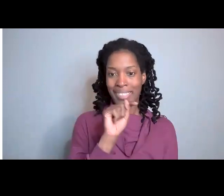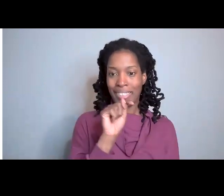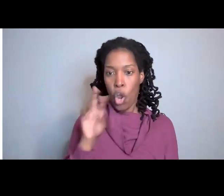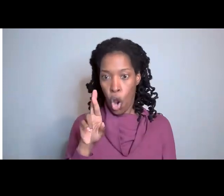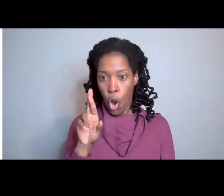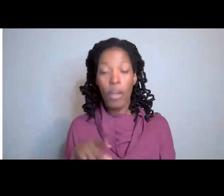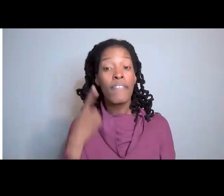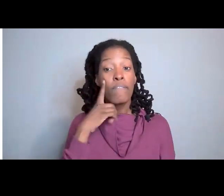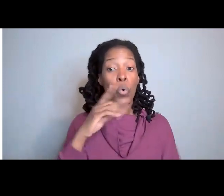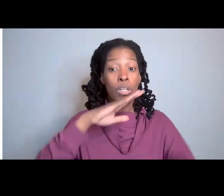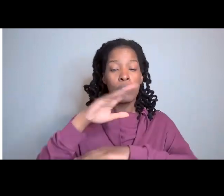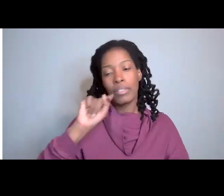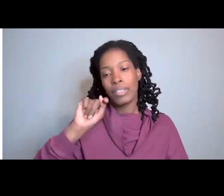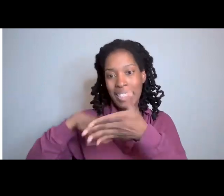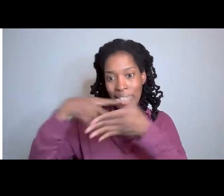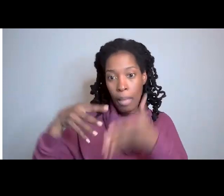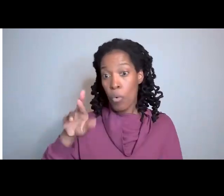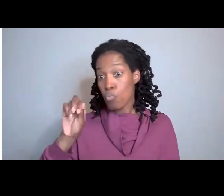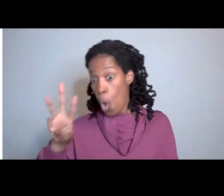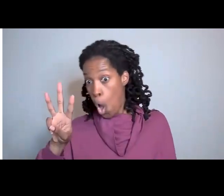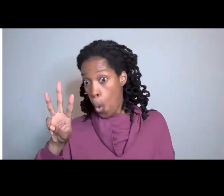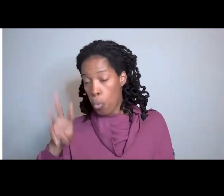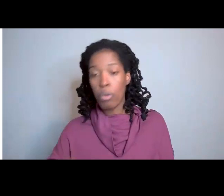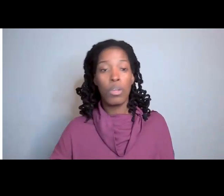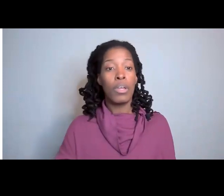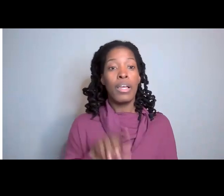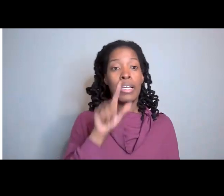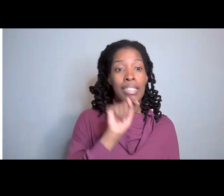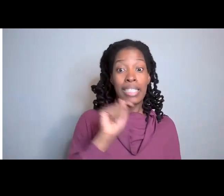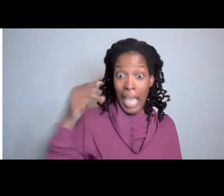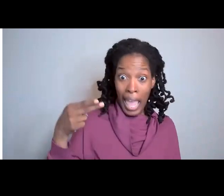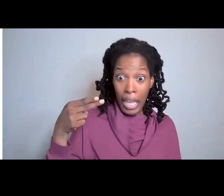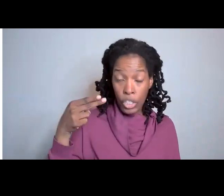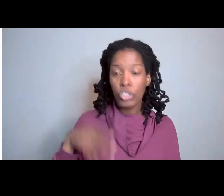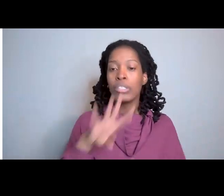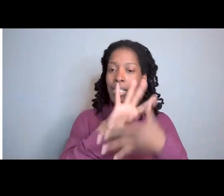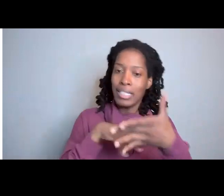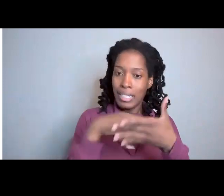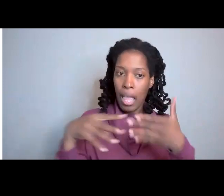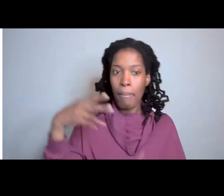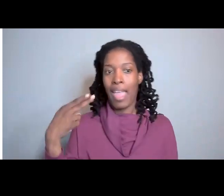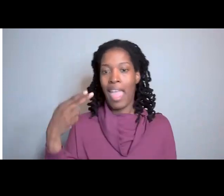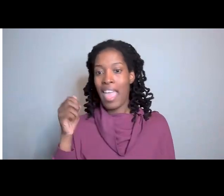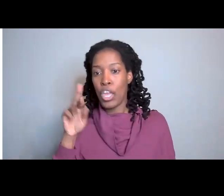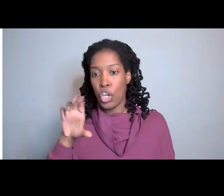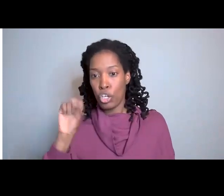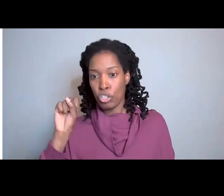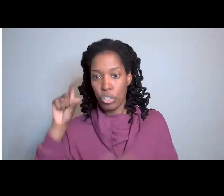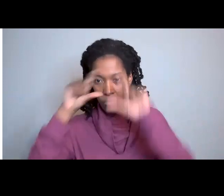rows, TH for table headers. This can be any type of cells and